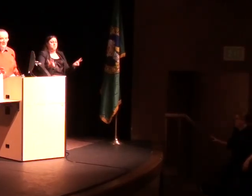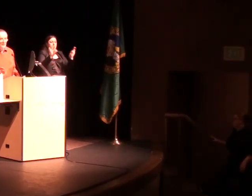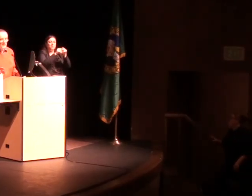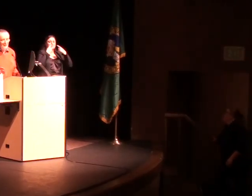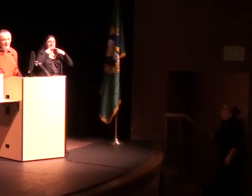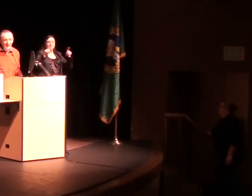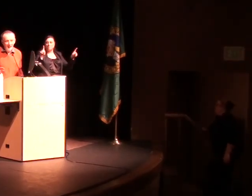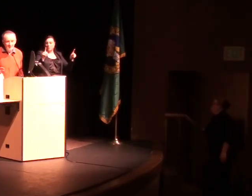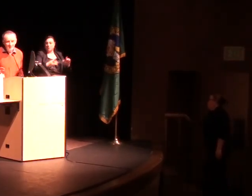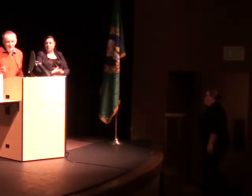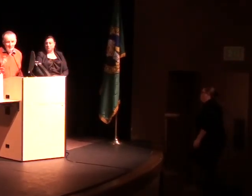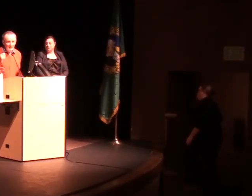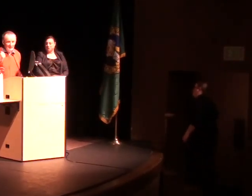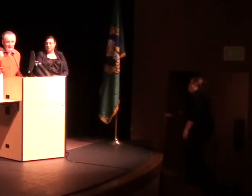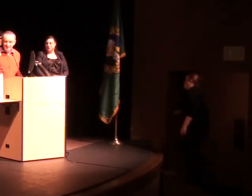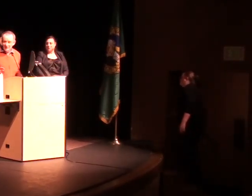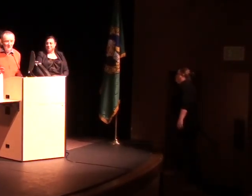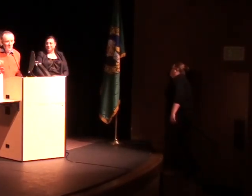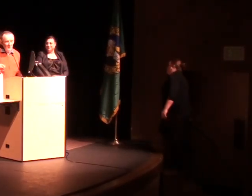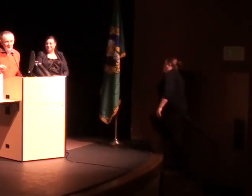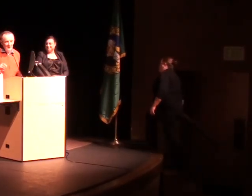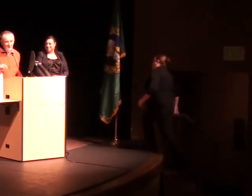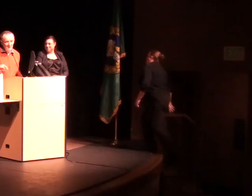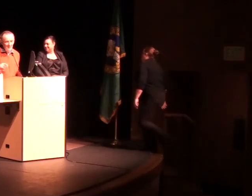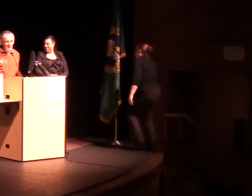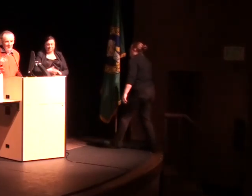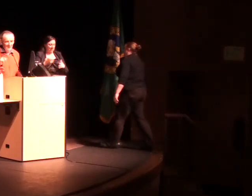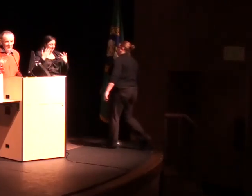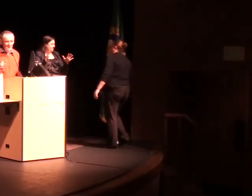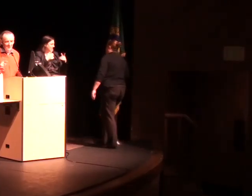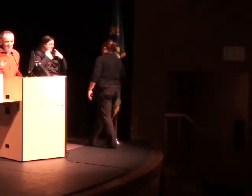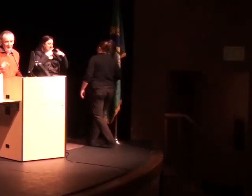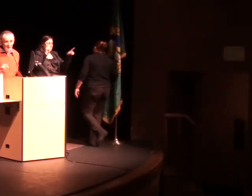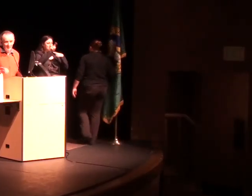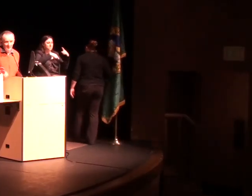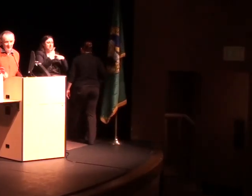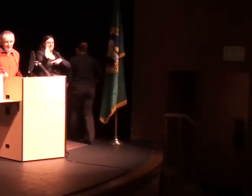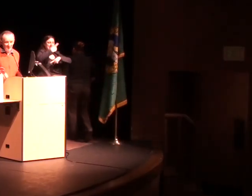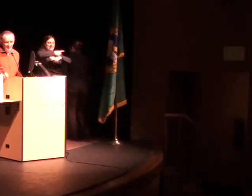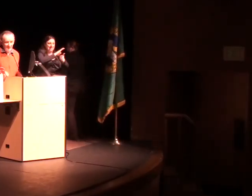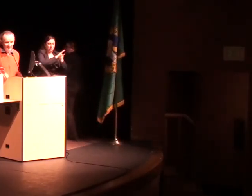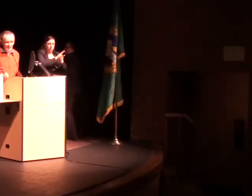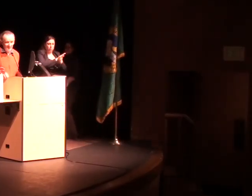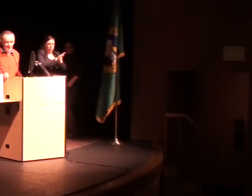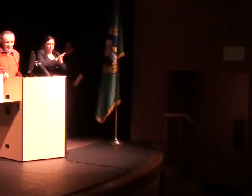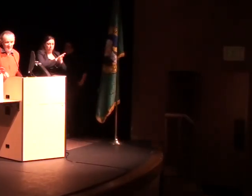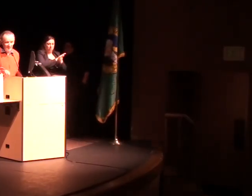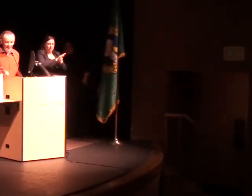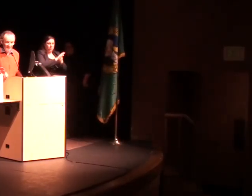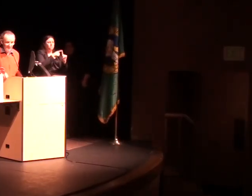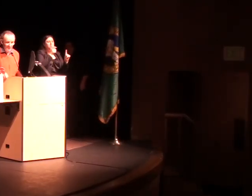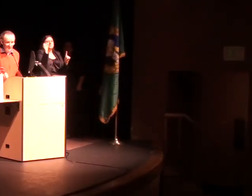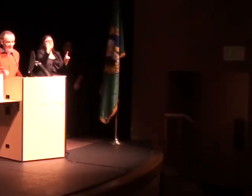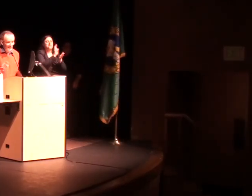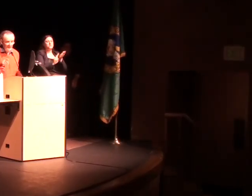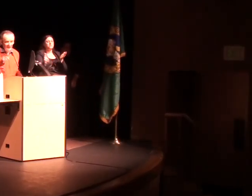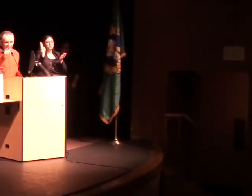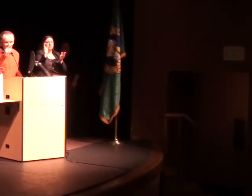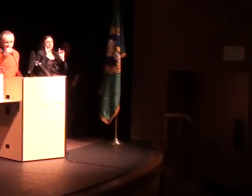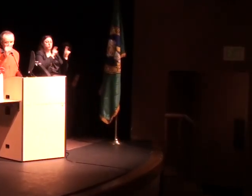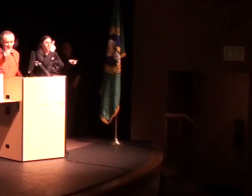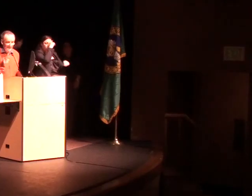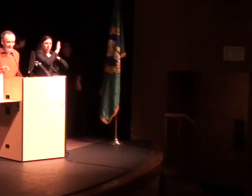announcement. Okay, John has already announced about the day school, the day conference tomorrow at Seattle University between 10 and 4,